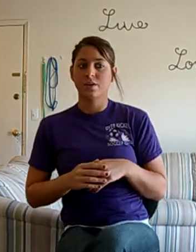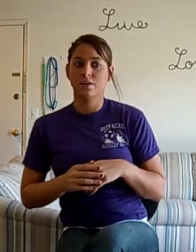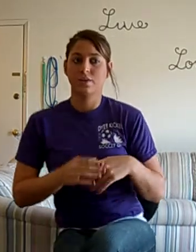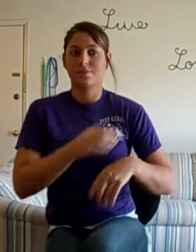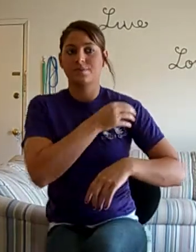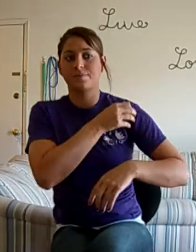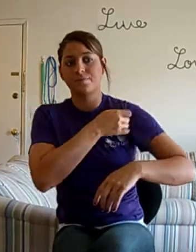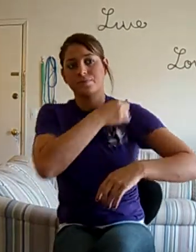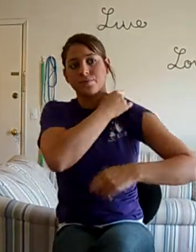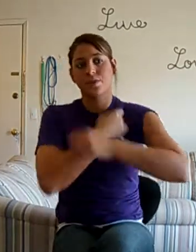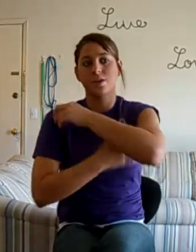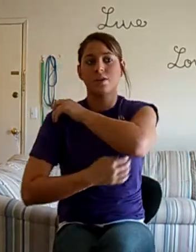Boy.